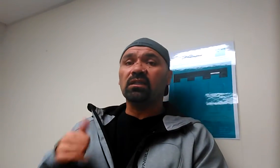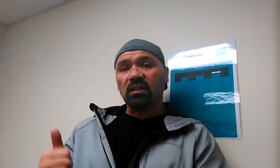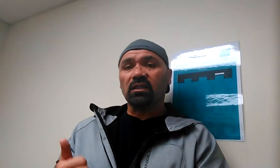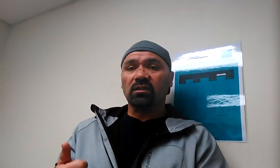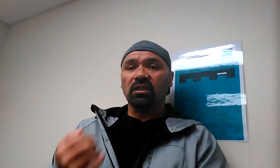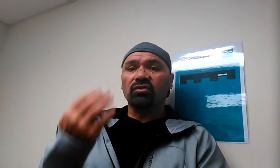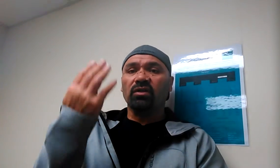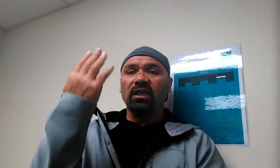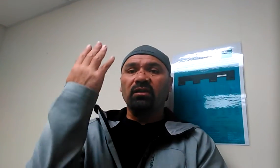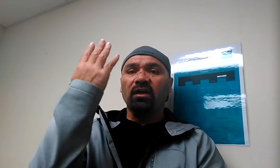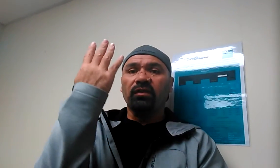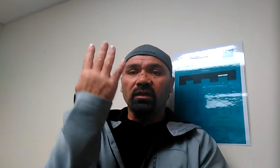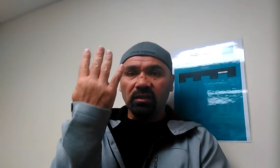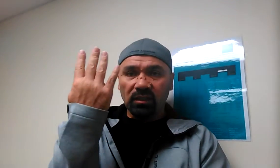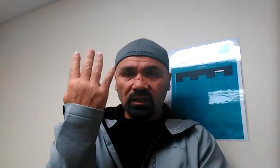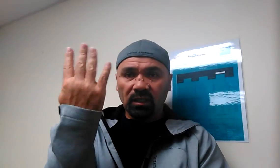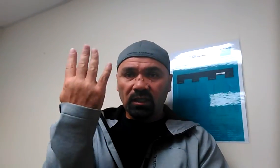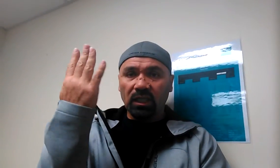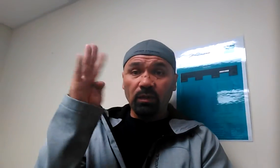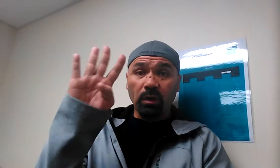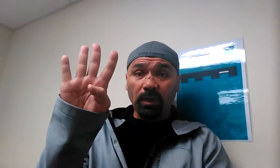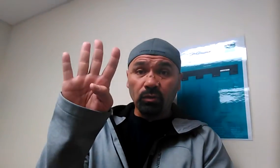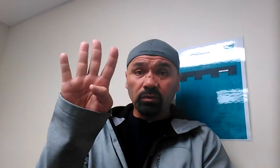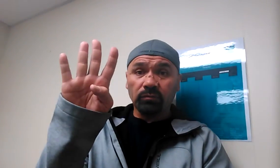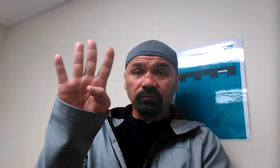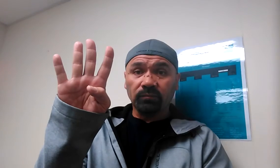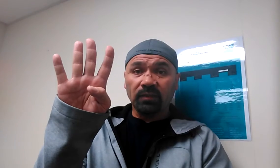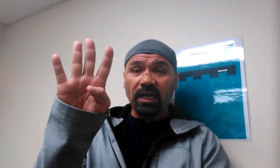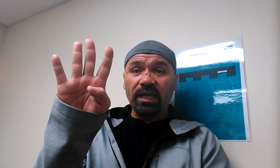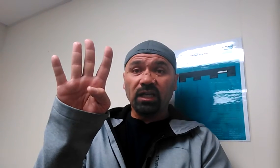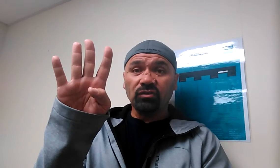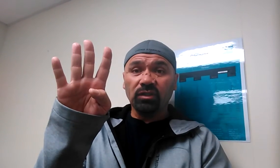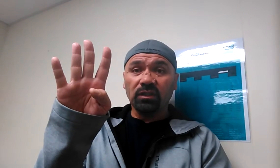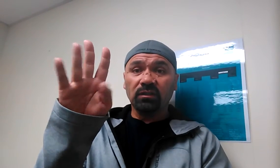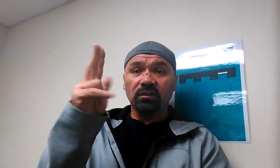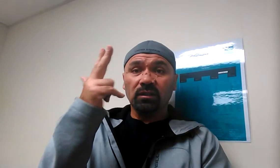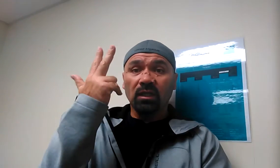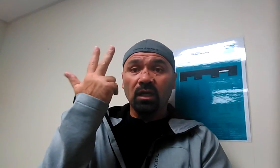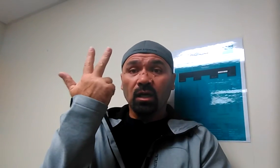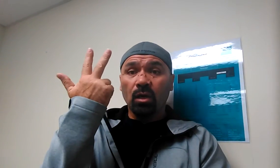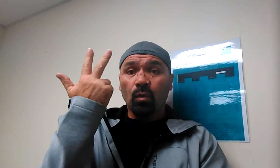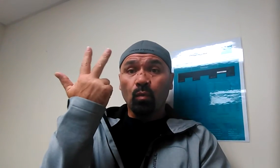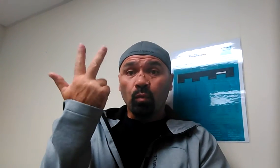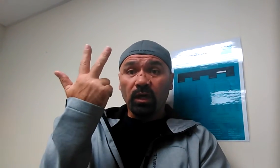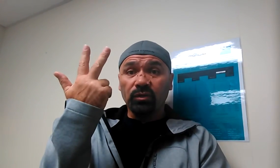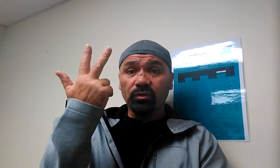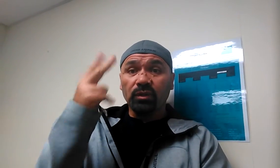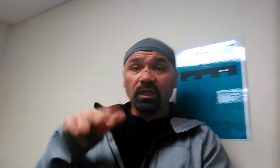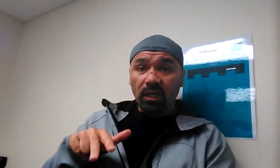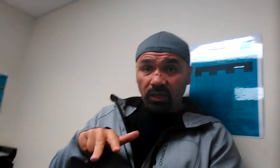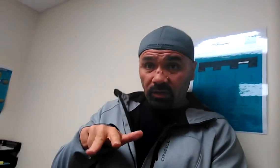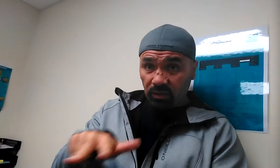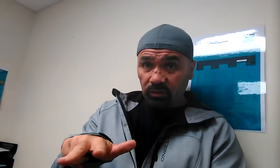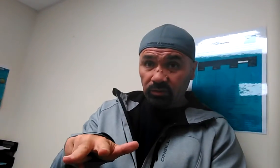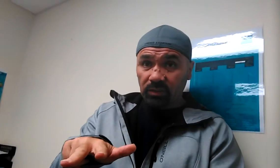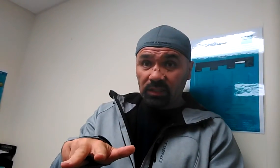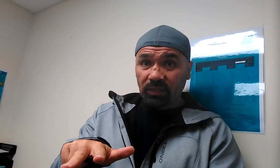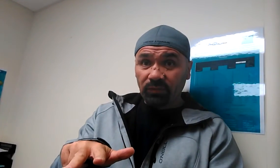9,876. So let's try that. 9,000. Iwa mano, 800. Waru rau,